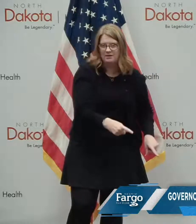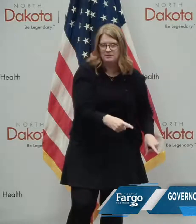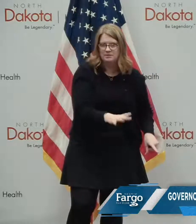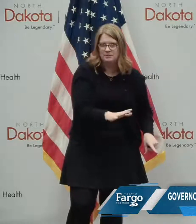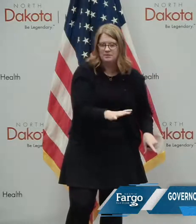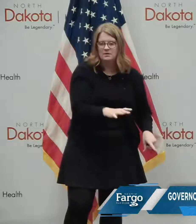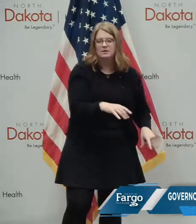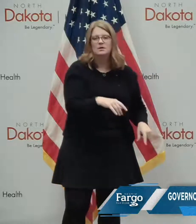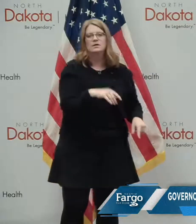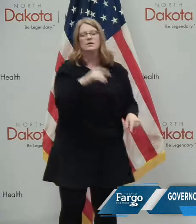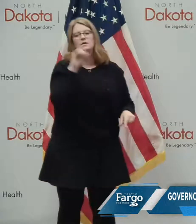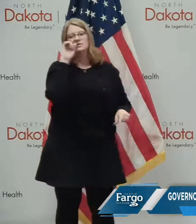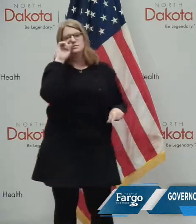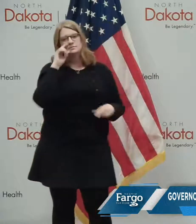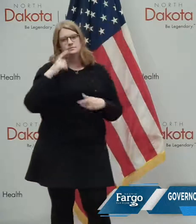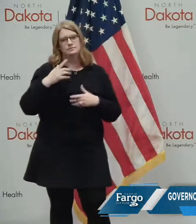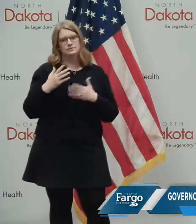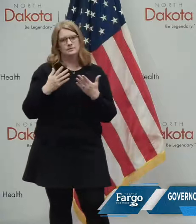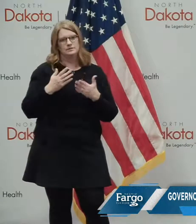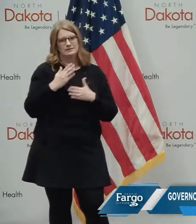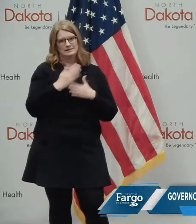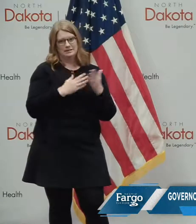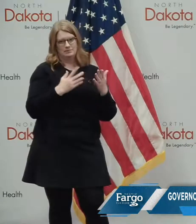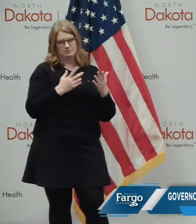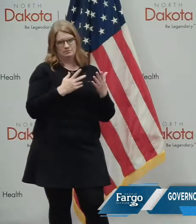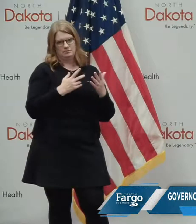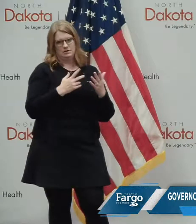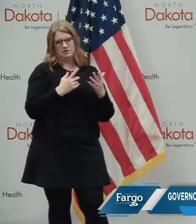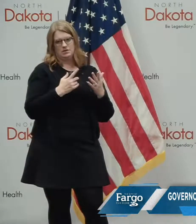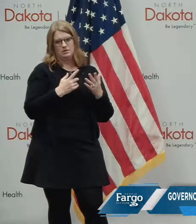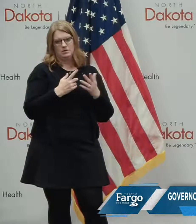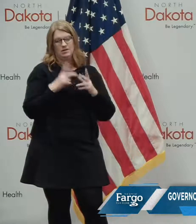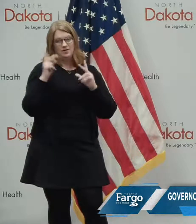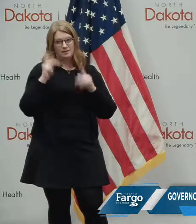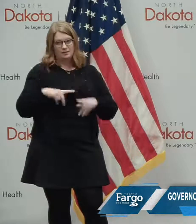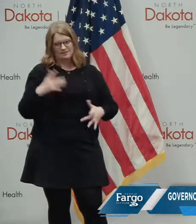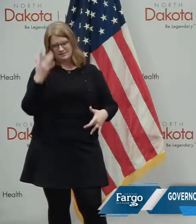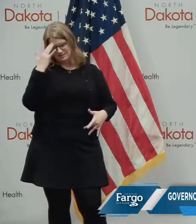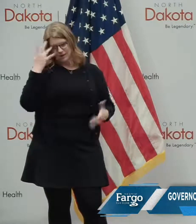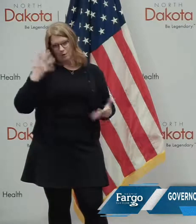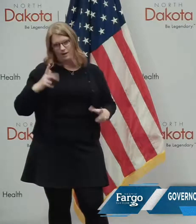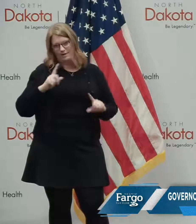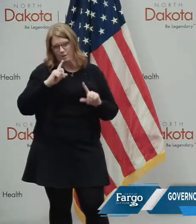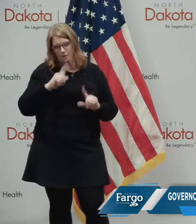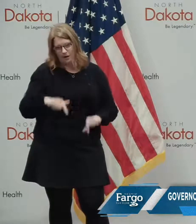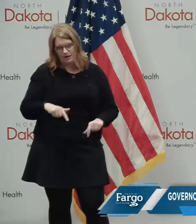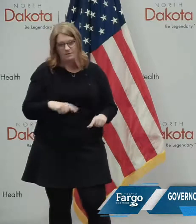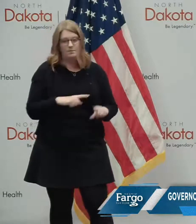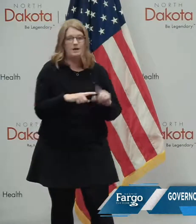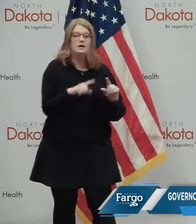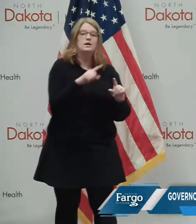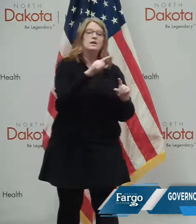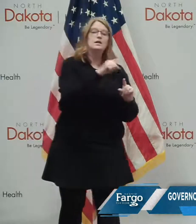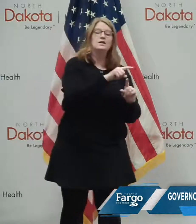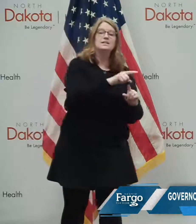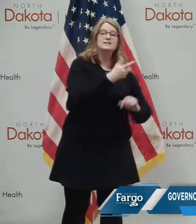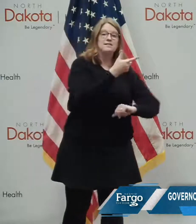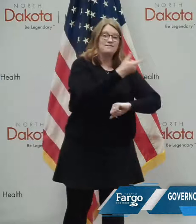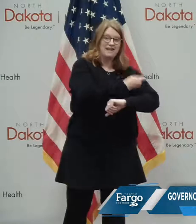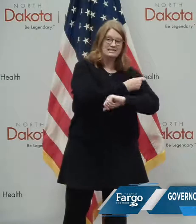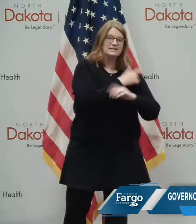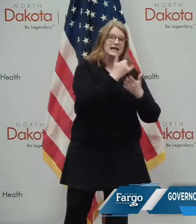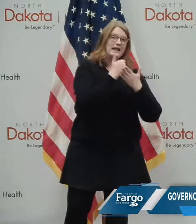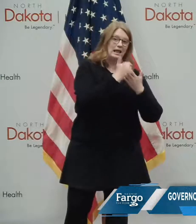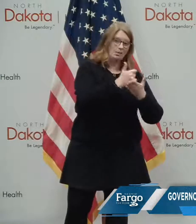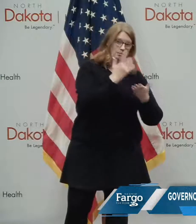for communicable diseases, we're reacting after an individual's already been infected. So I think there's a lot of good things that are a